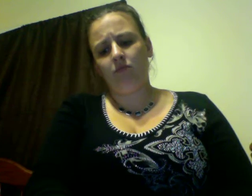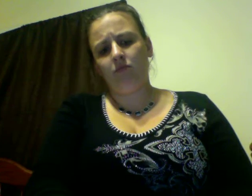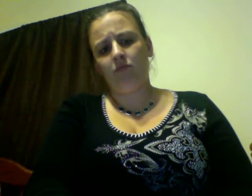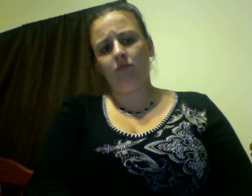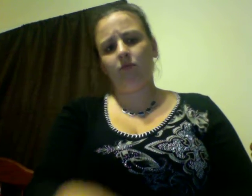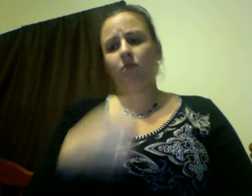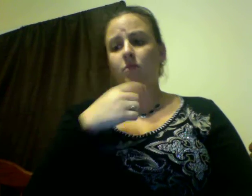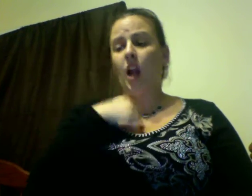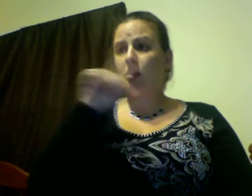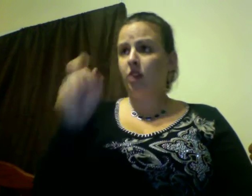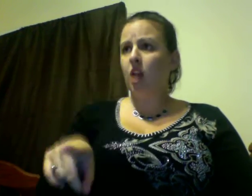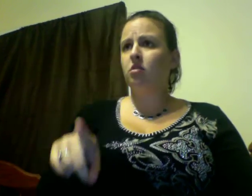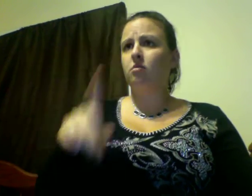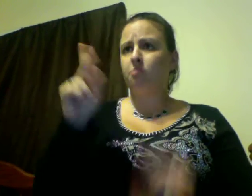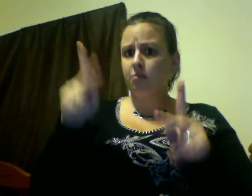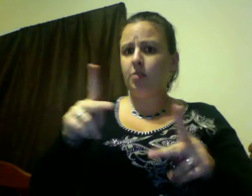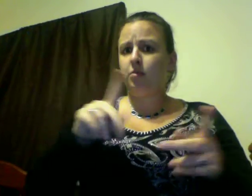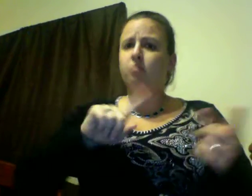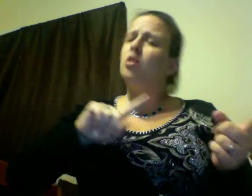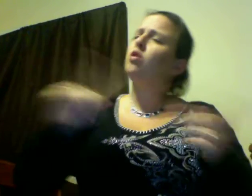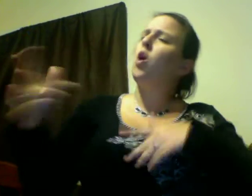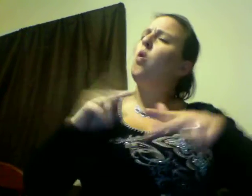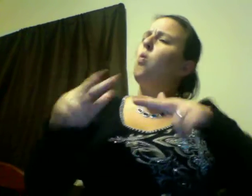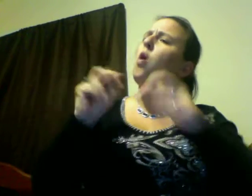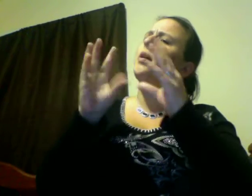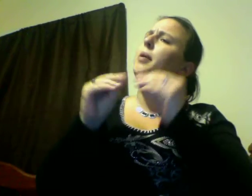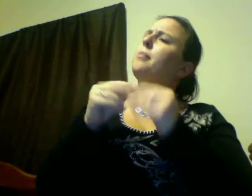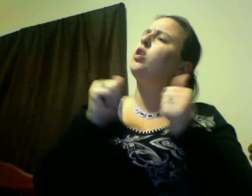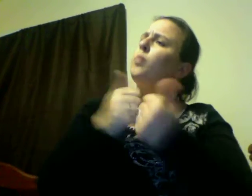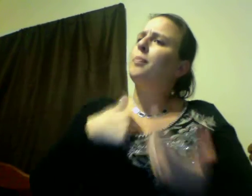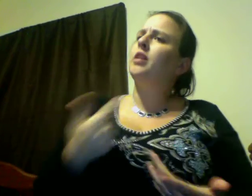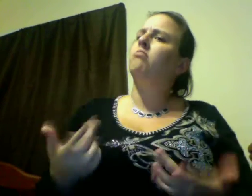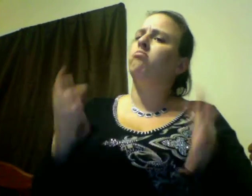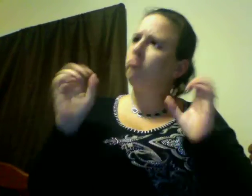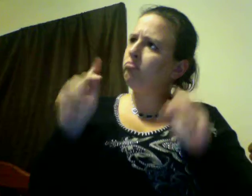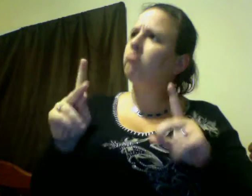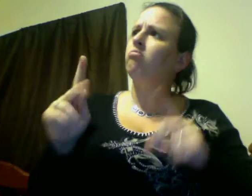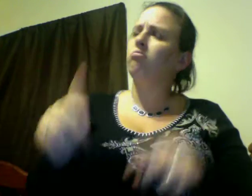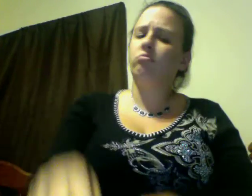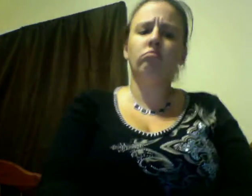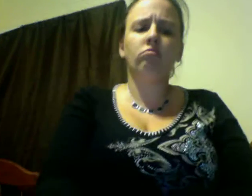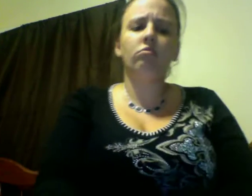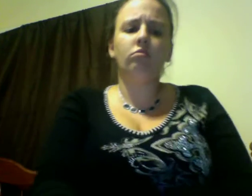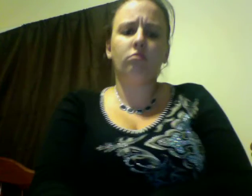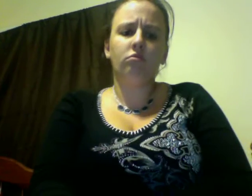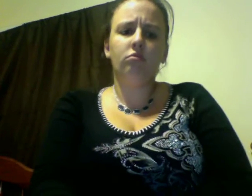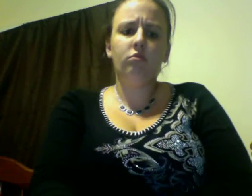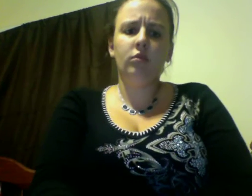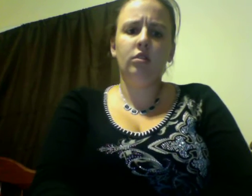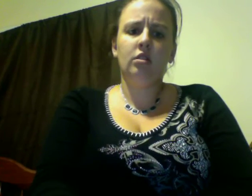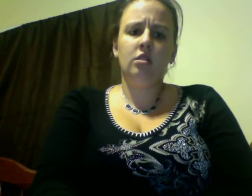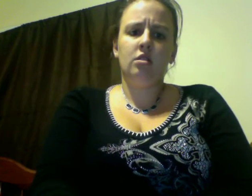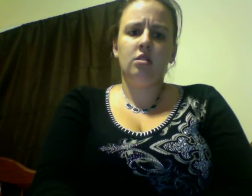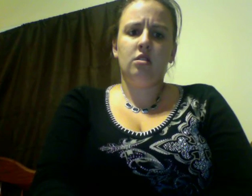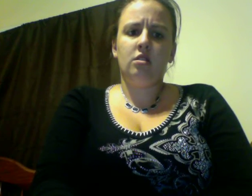to the tune of 20 to 30